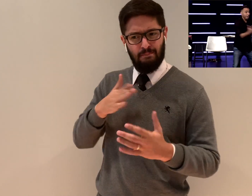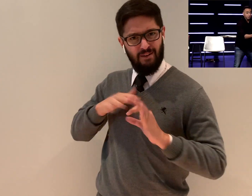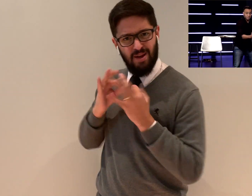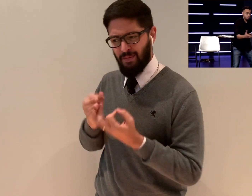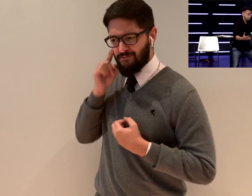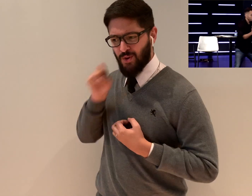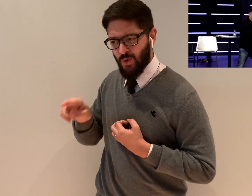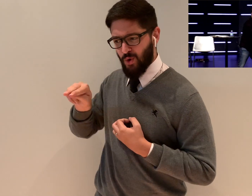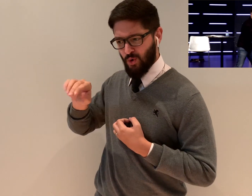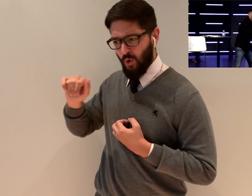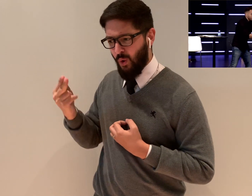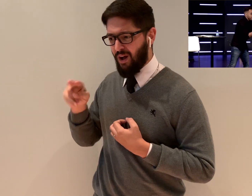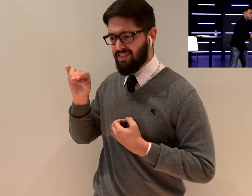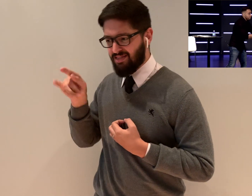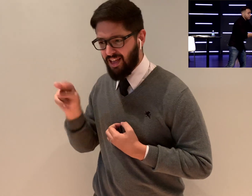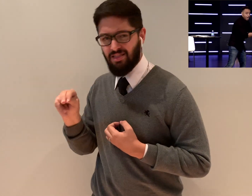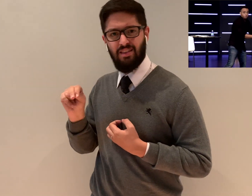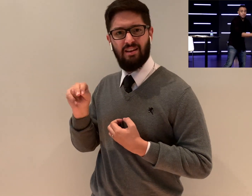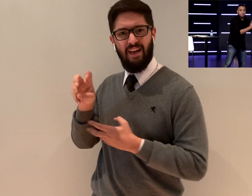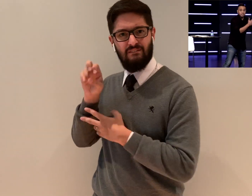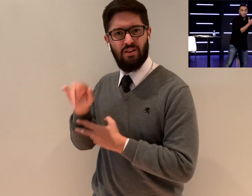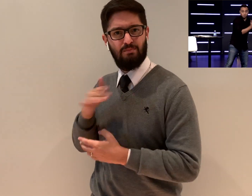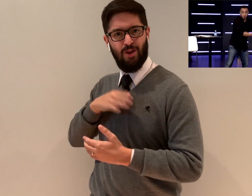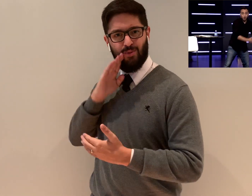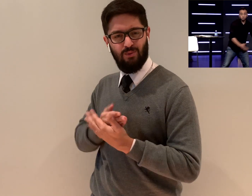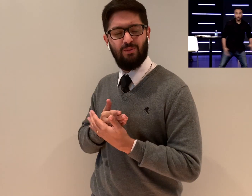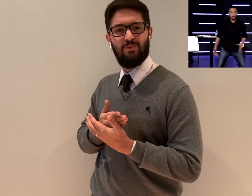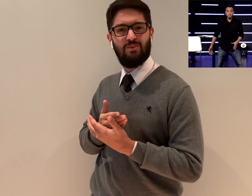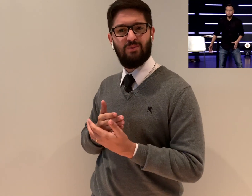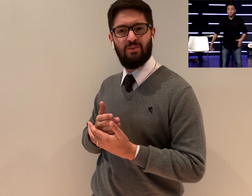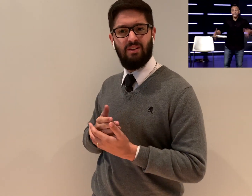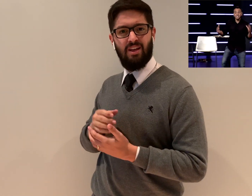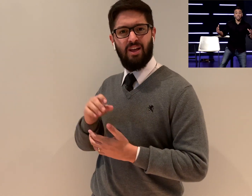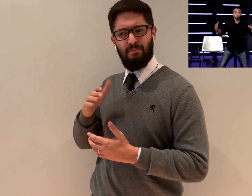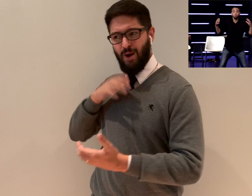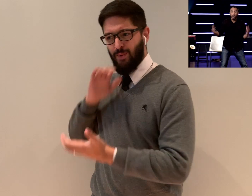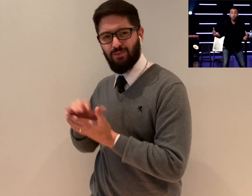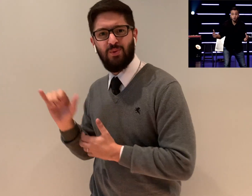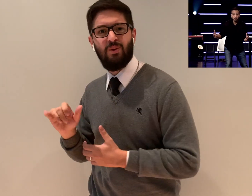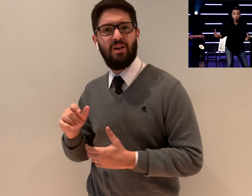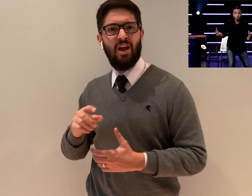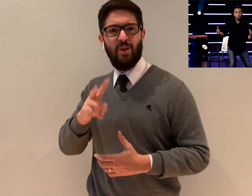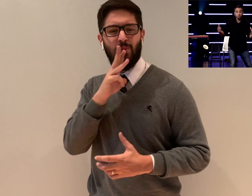our family, for you, Noah, Nathan, Everly, and my wife, Shawnee, and he gets